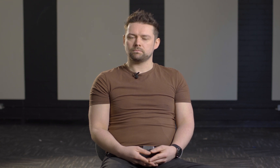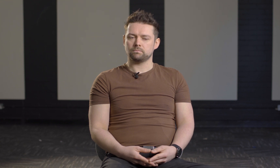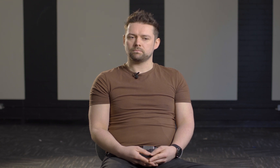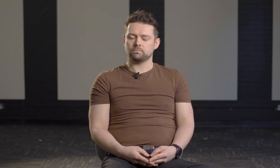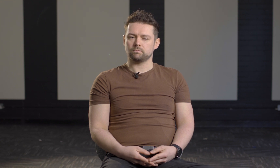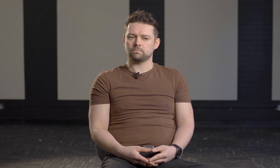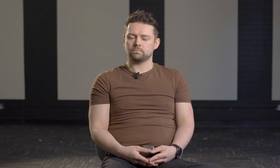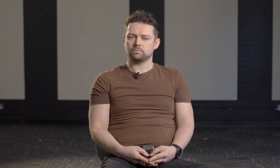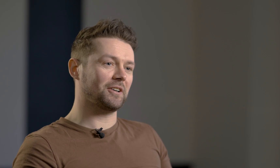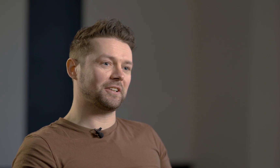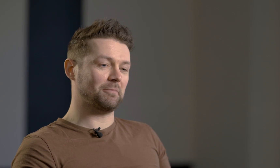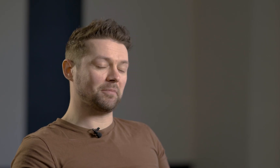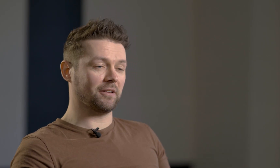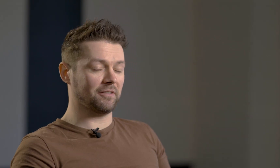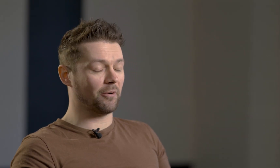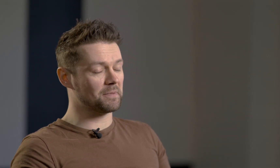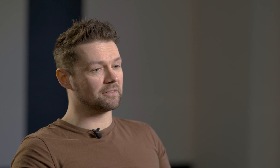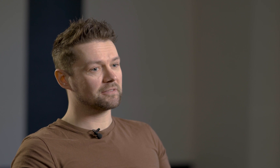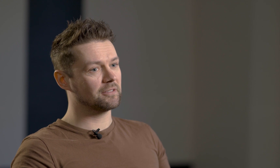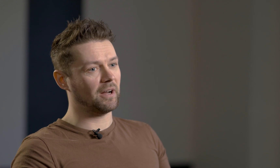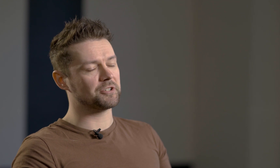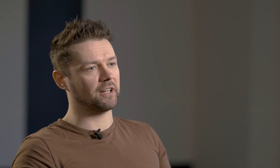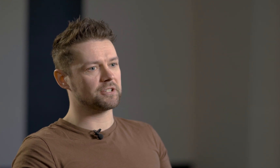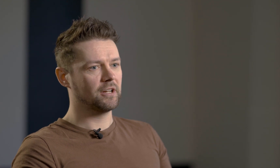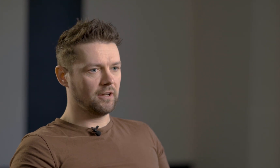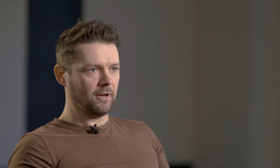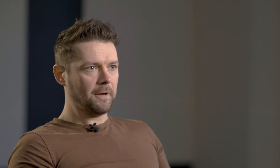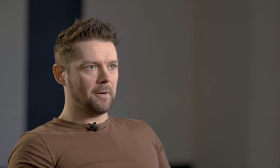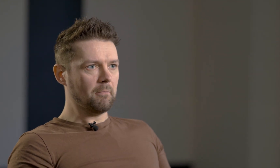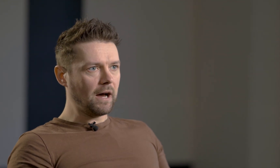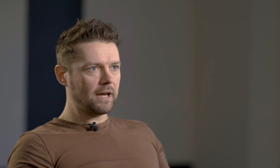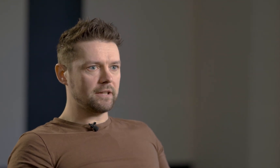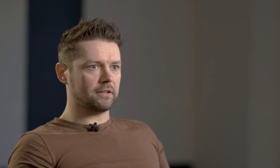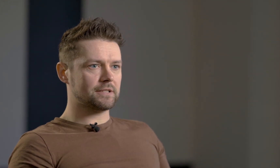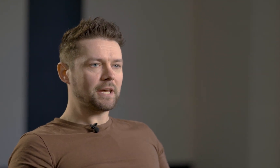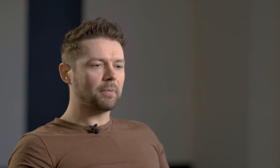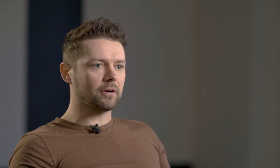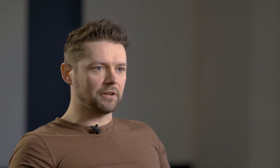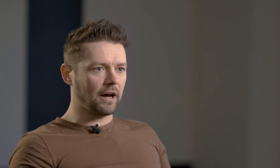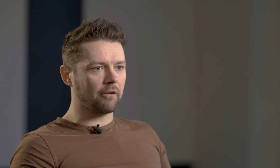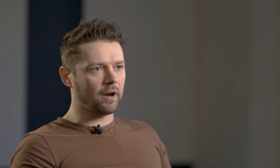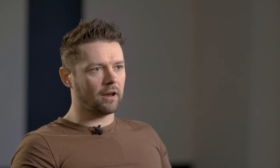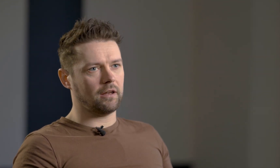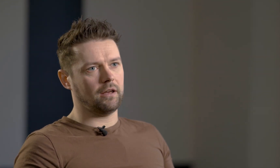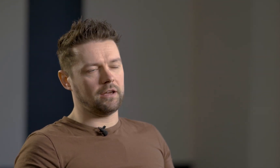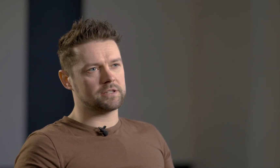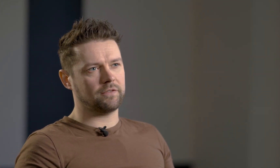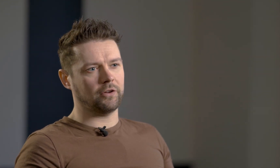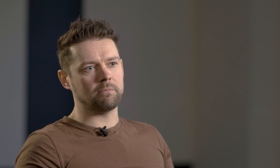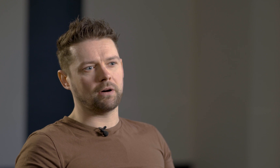Emergency situations for deaf people have always been quite of a challenge. My typical diary is fully